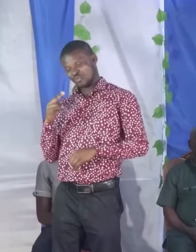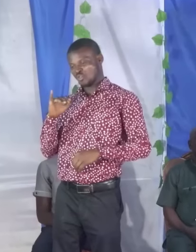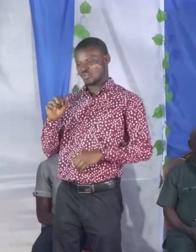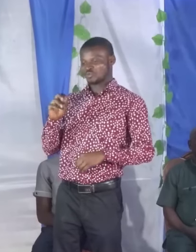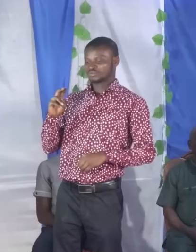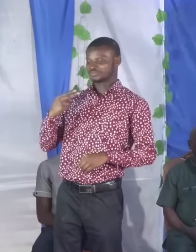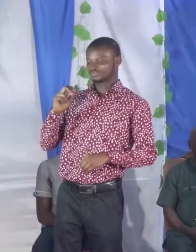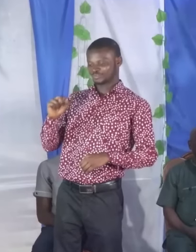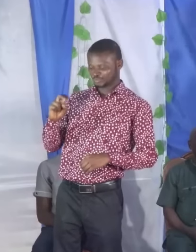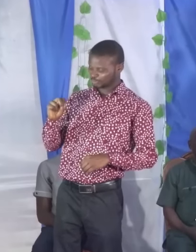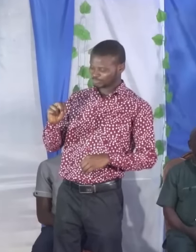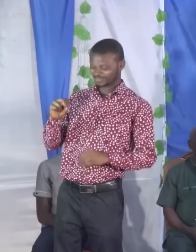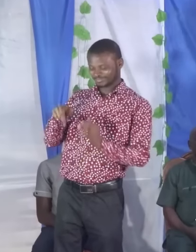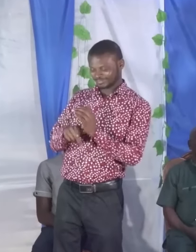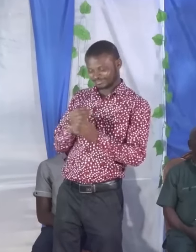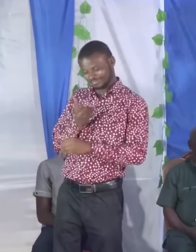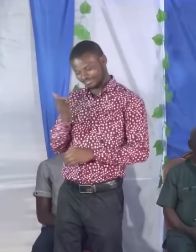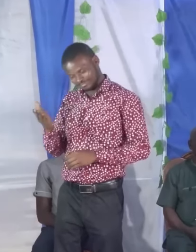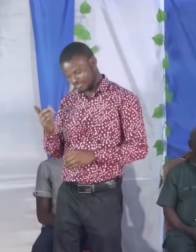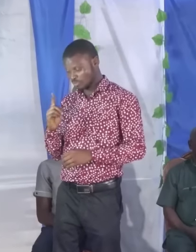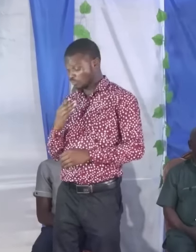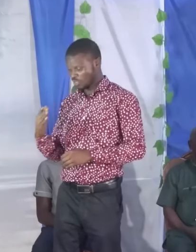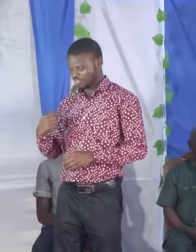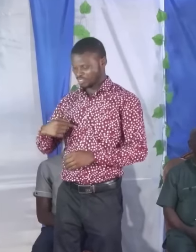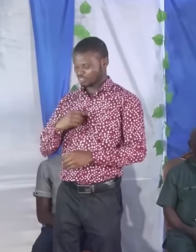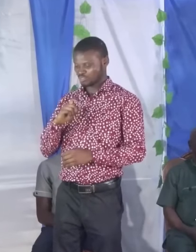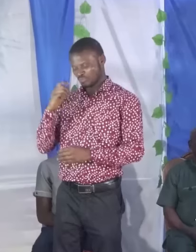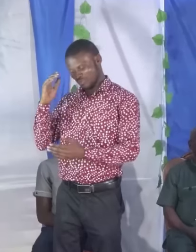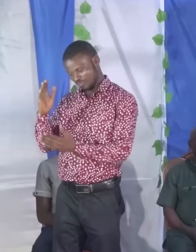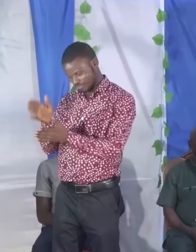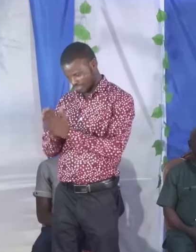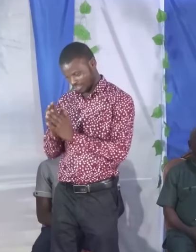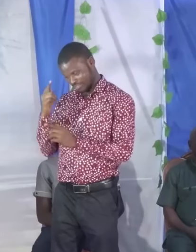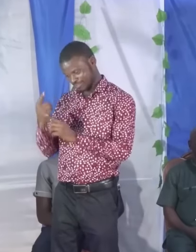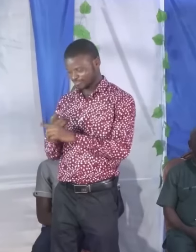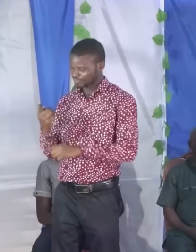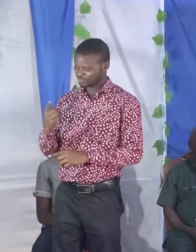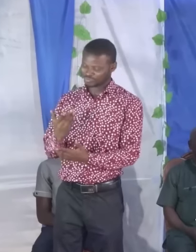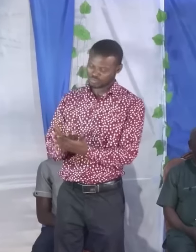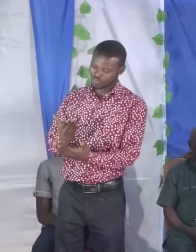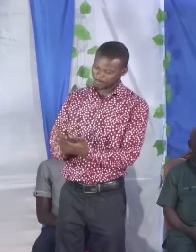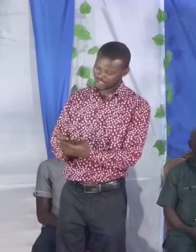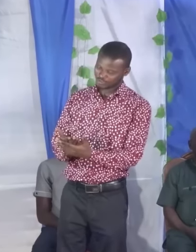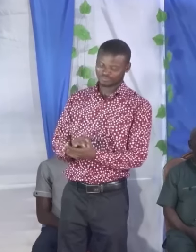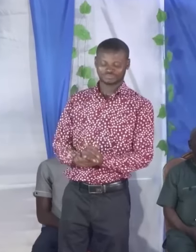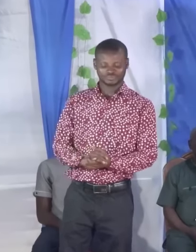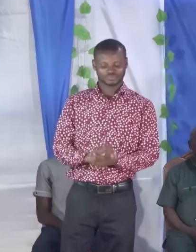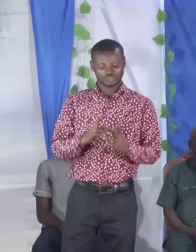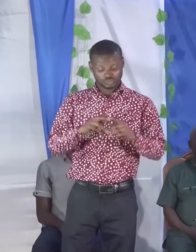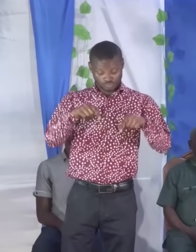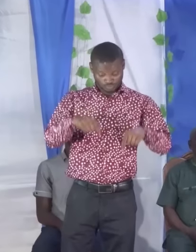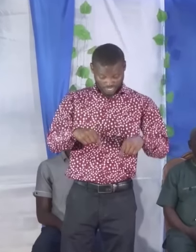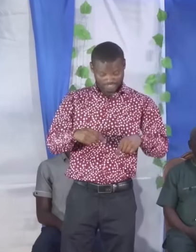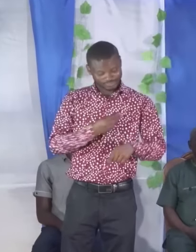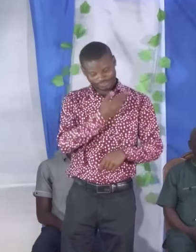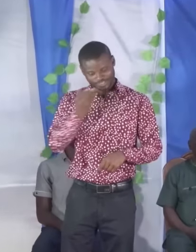ko pei ene ye ka kire wo me ka kire mo ne mo me ma no se ade we na ayira Church of Christ a preacher fo a enu nti no